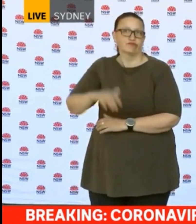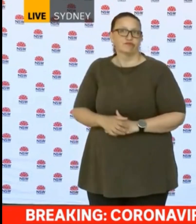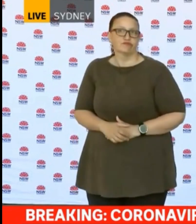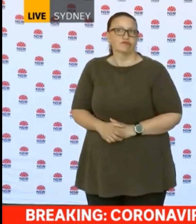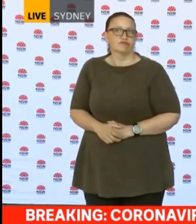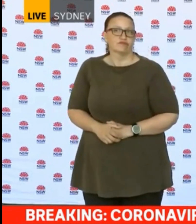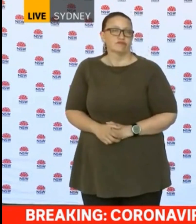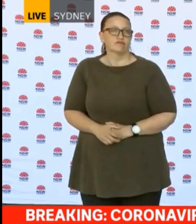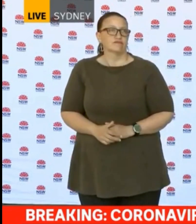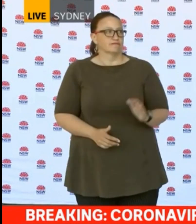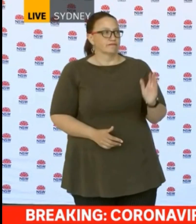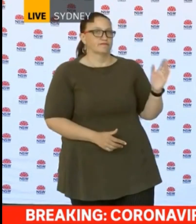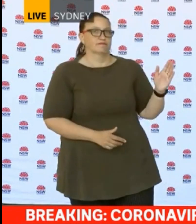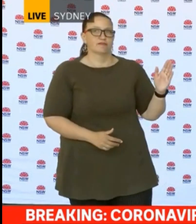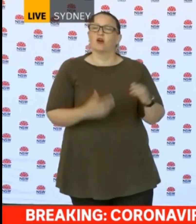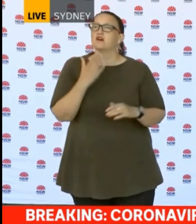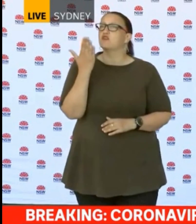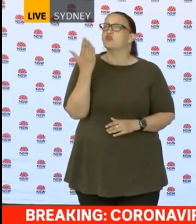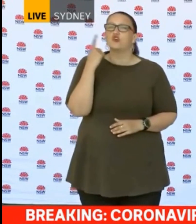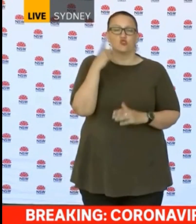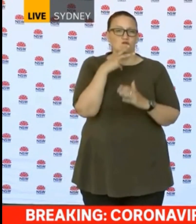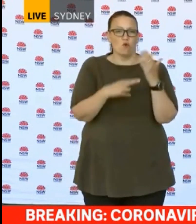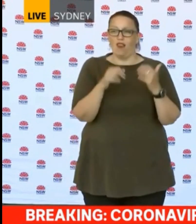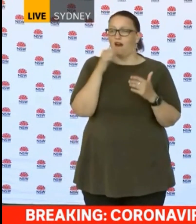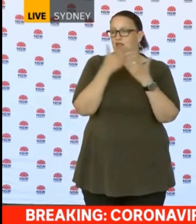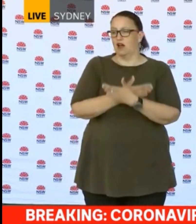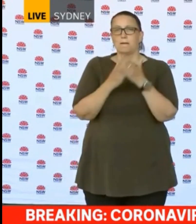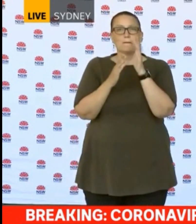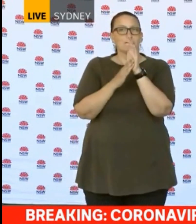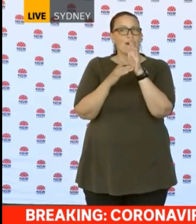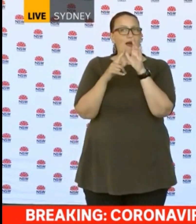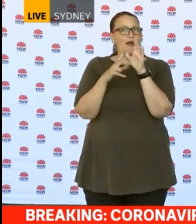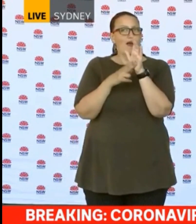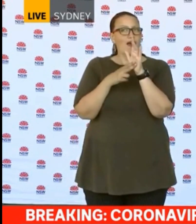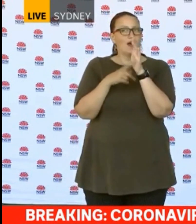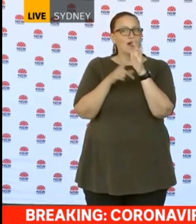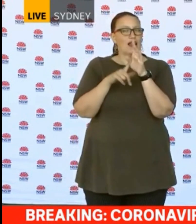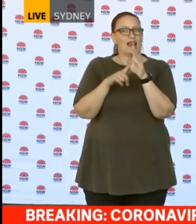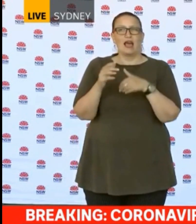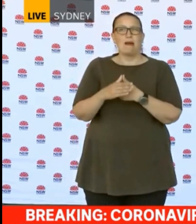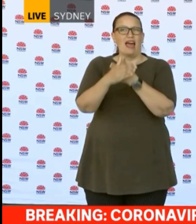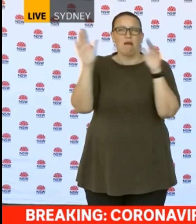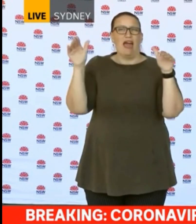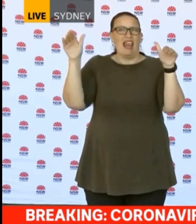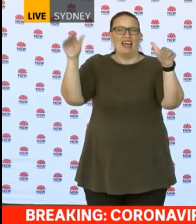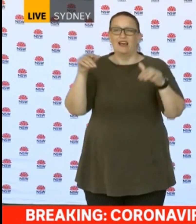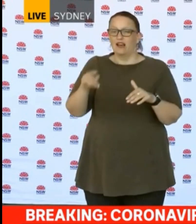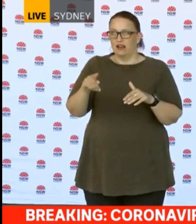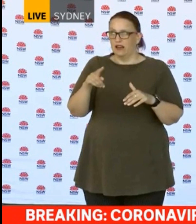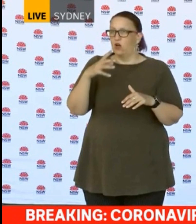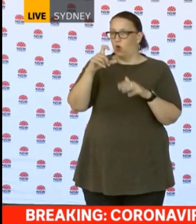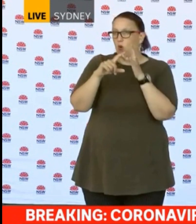the Corso in particular, was very busy last night, and potentially one hotel where people